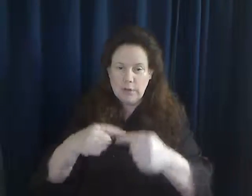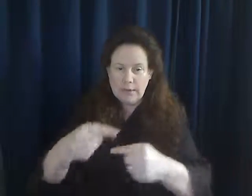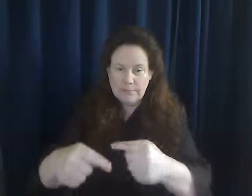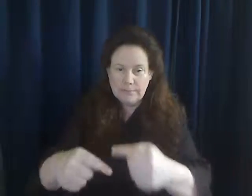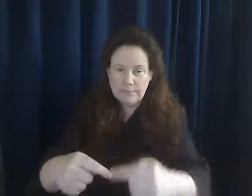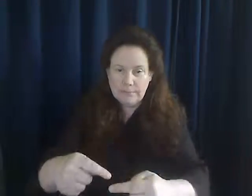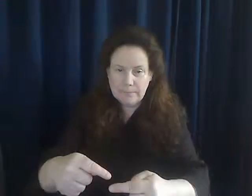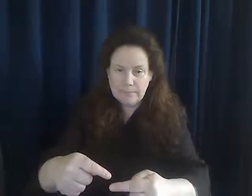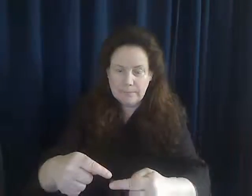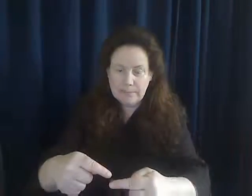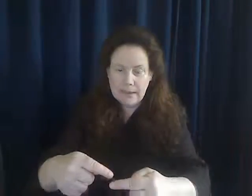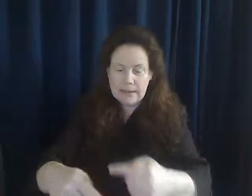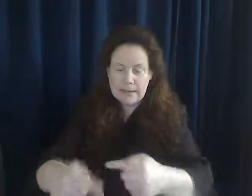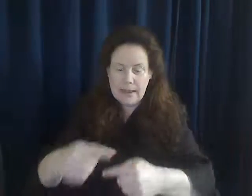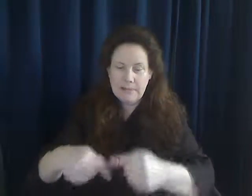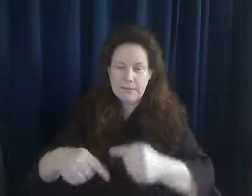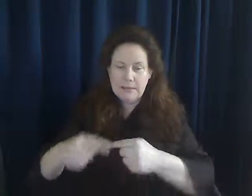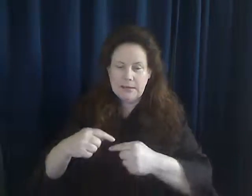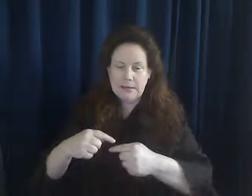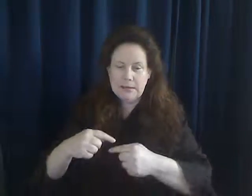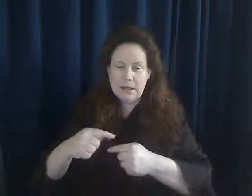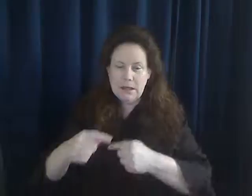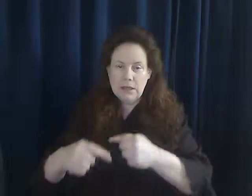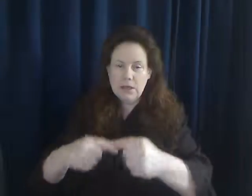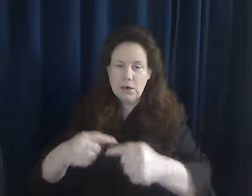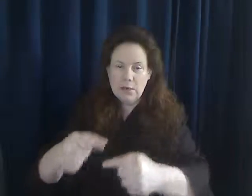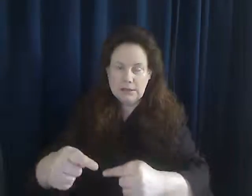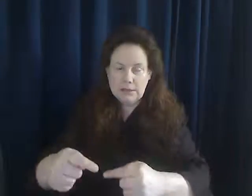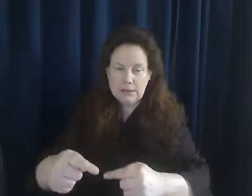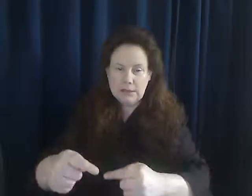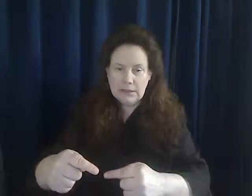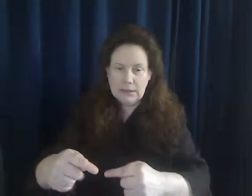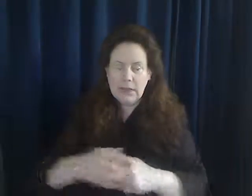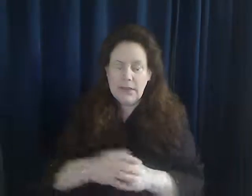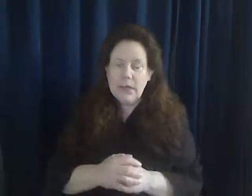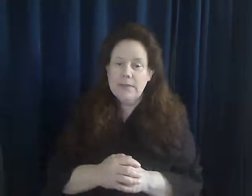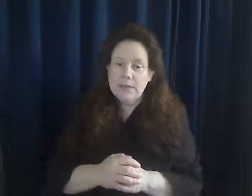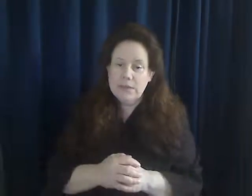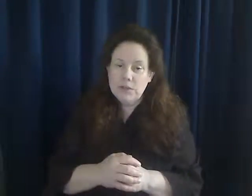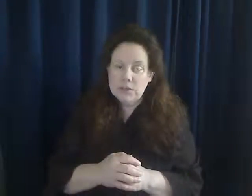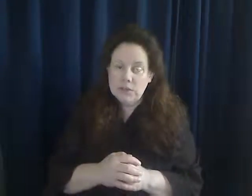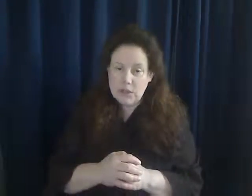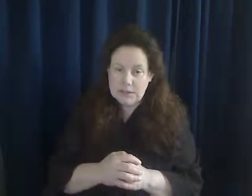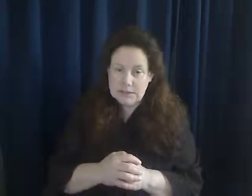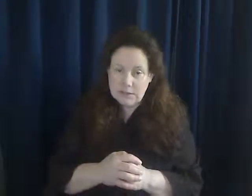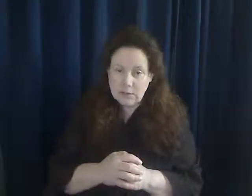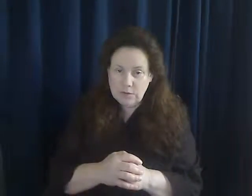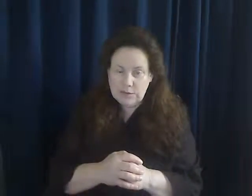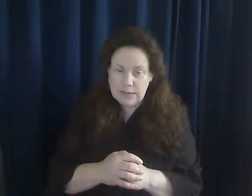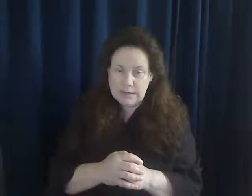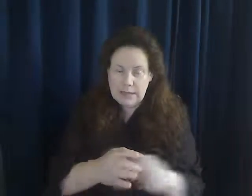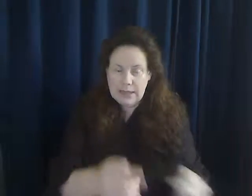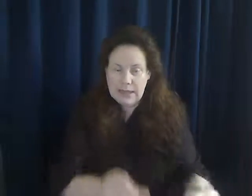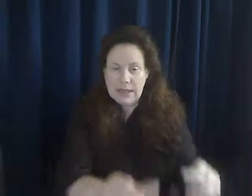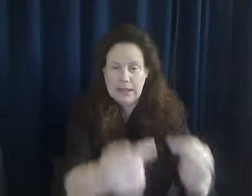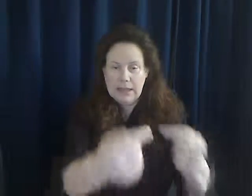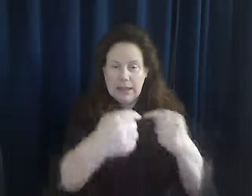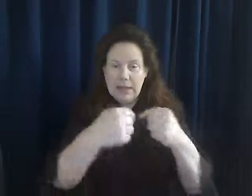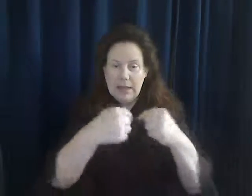going, coming, going, and then you can also say